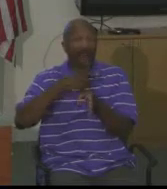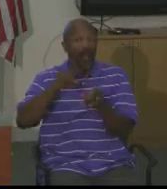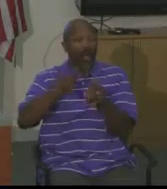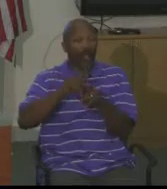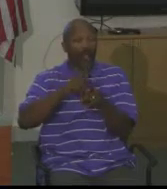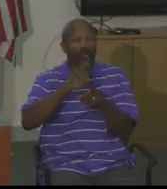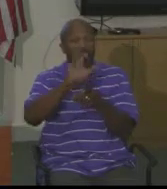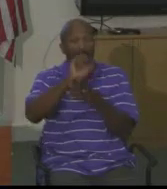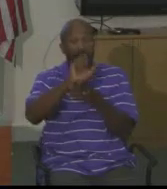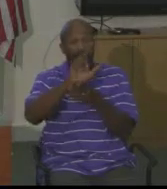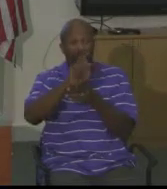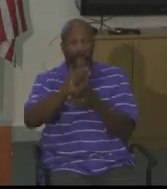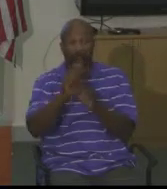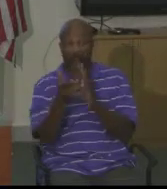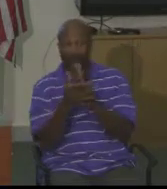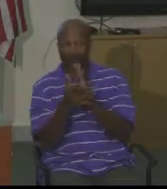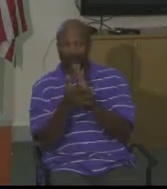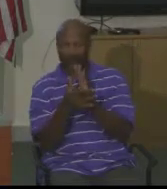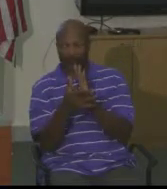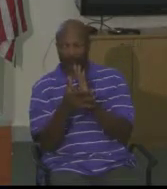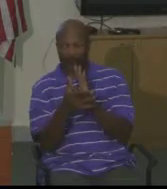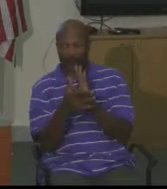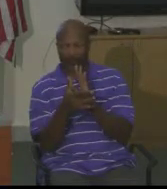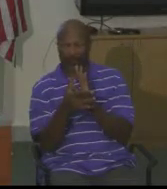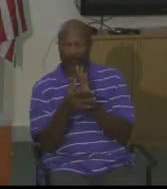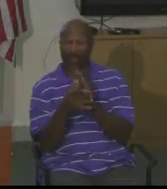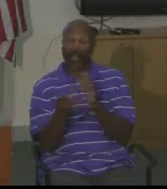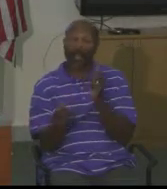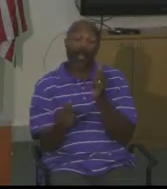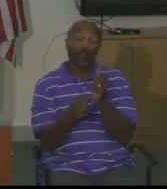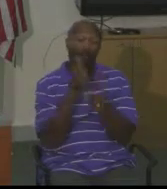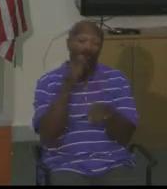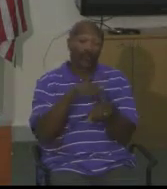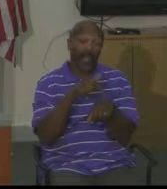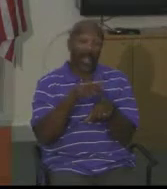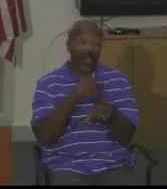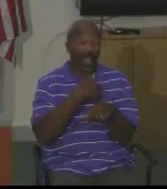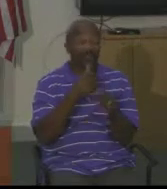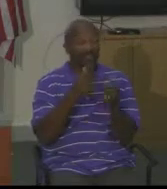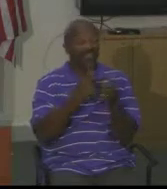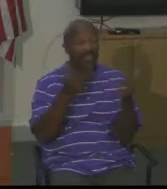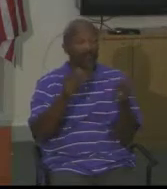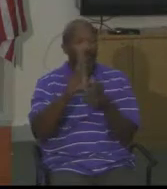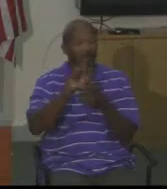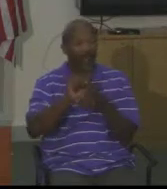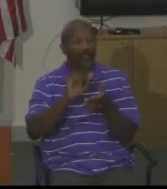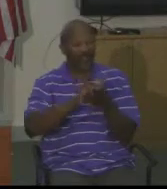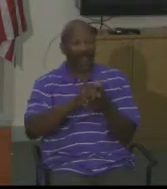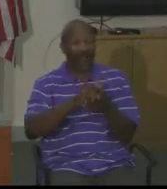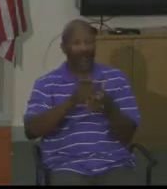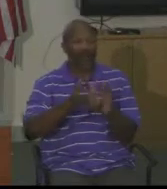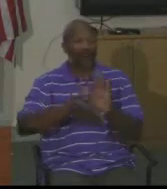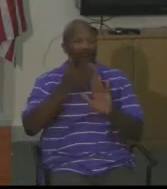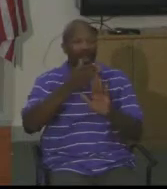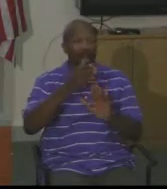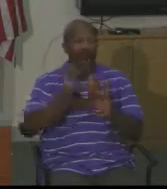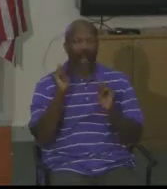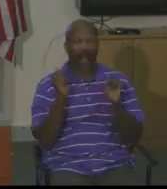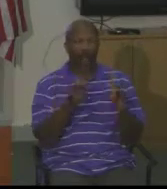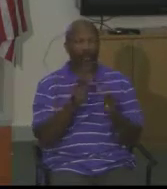technology. So in general, there will be a separate bus that drives the slots.